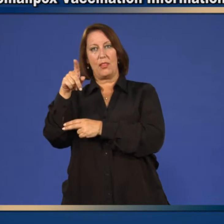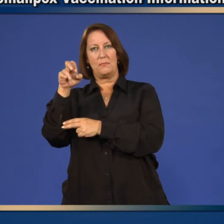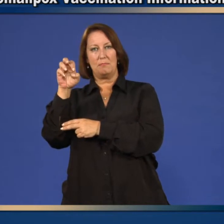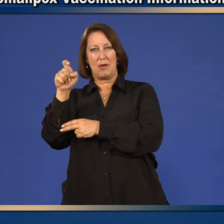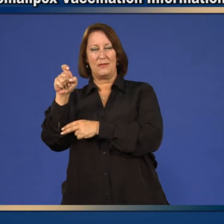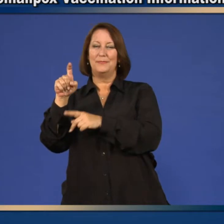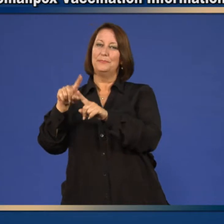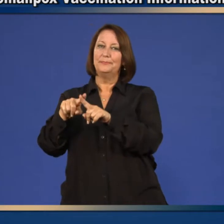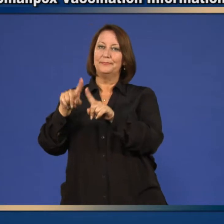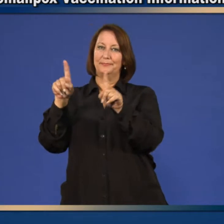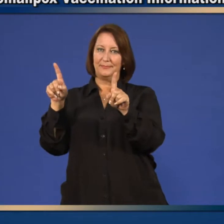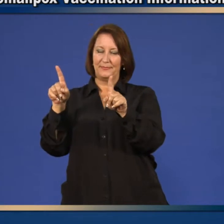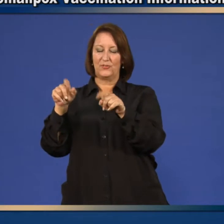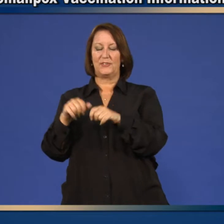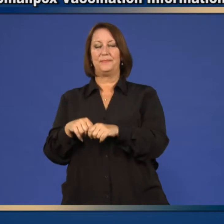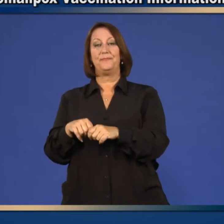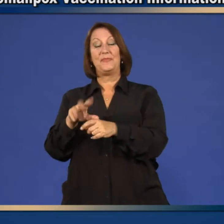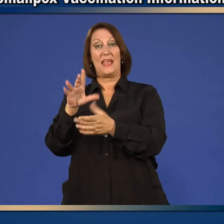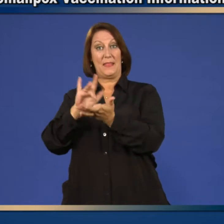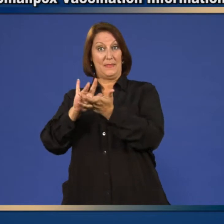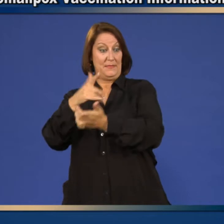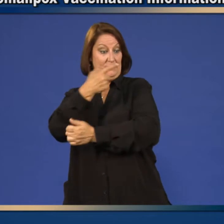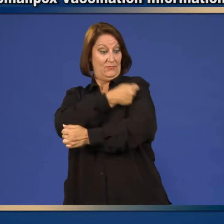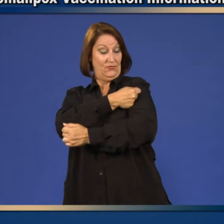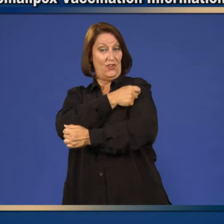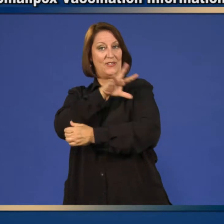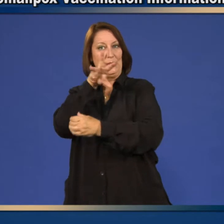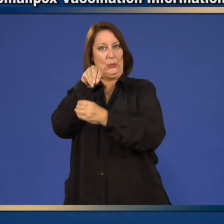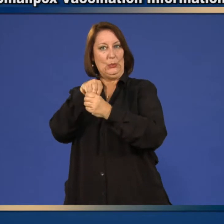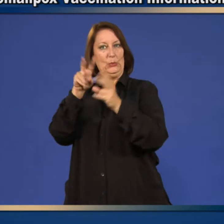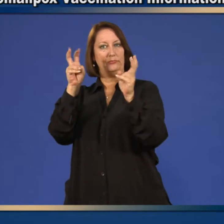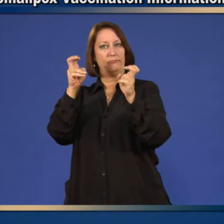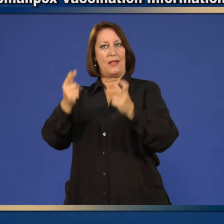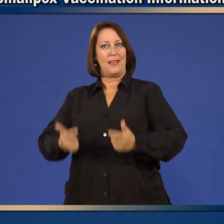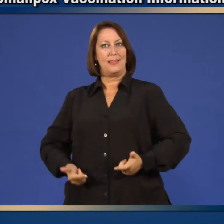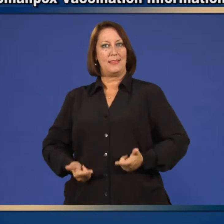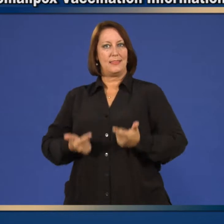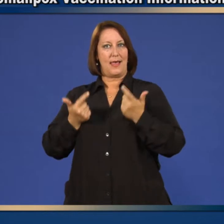The smallpox vaccine contains the live vaccinia virus.